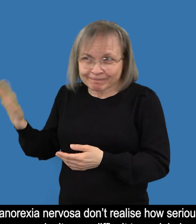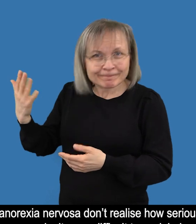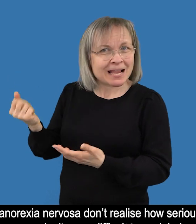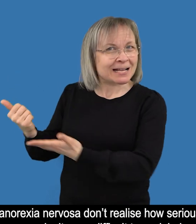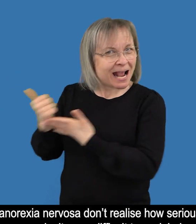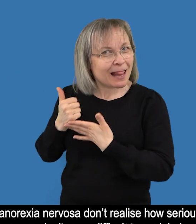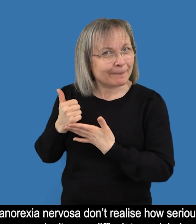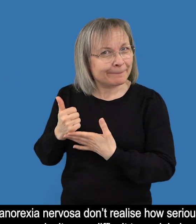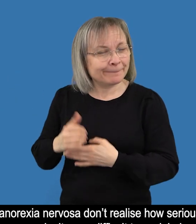help.